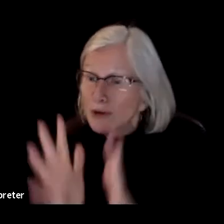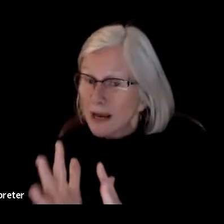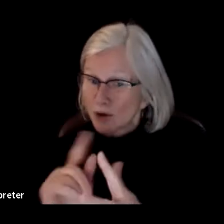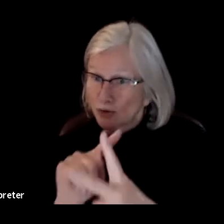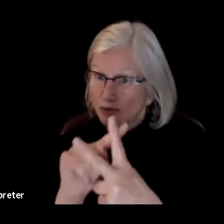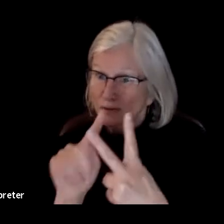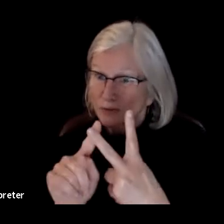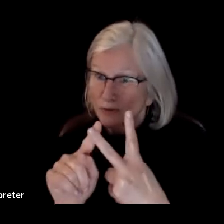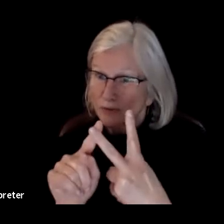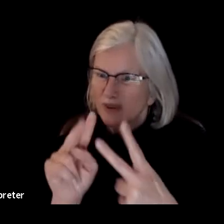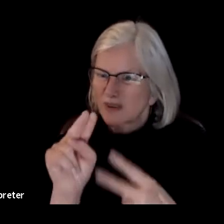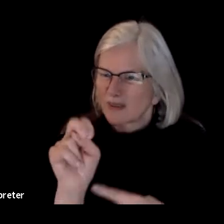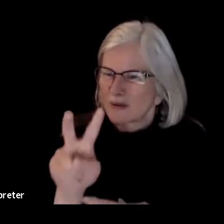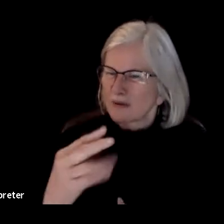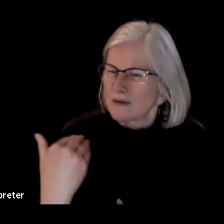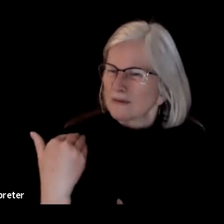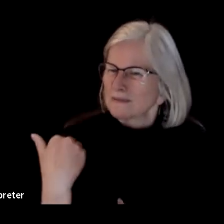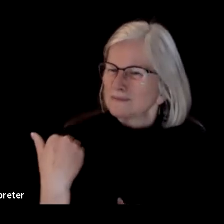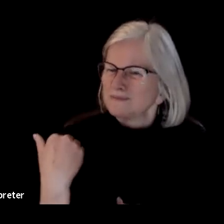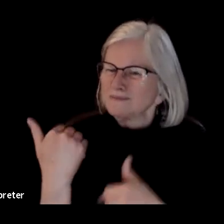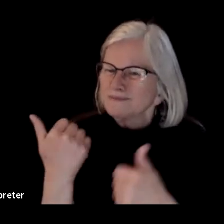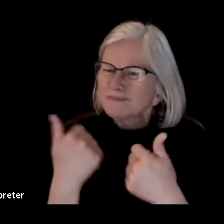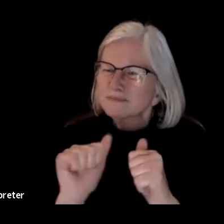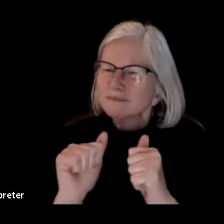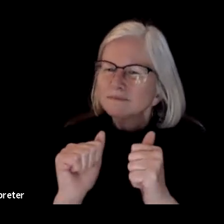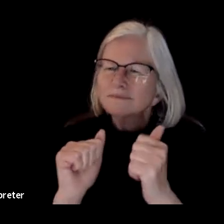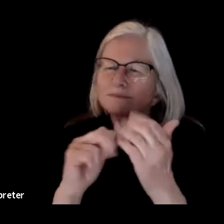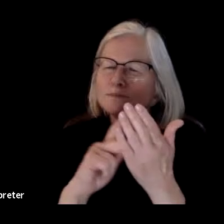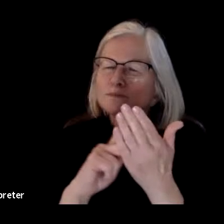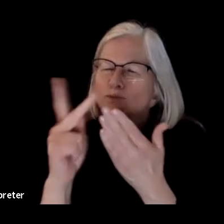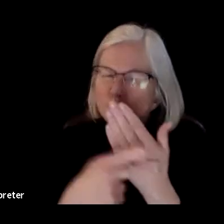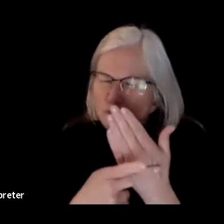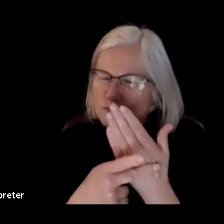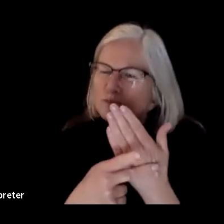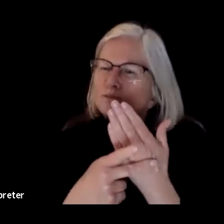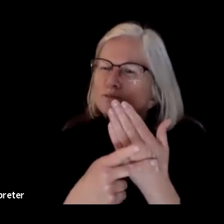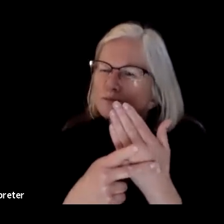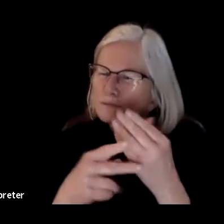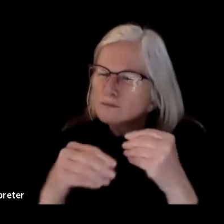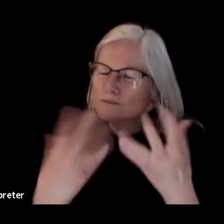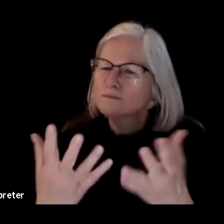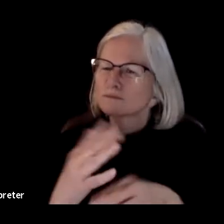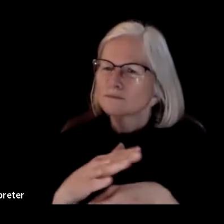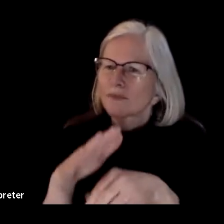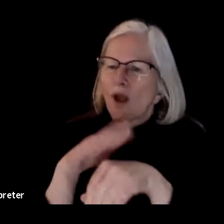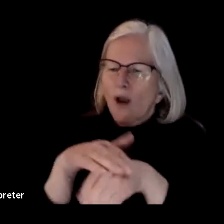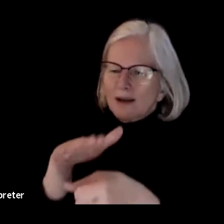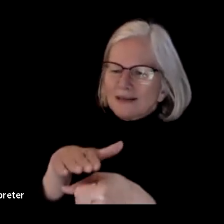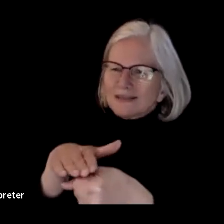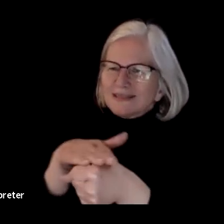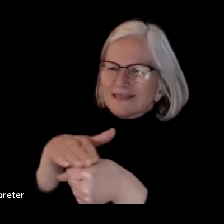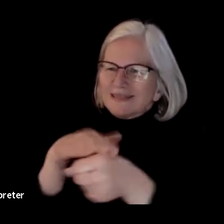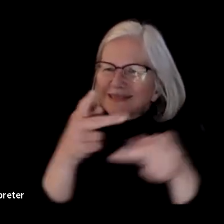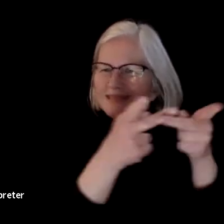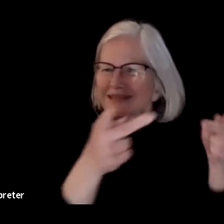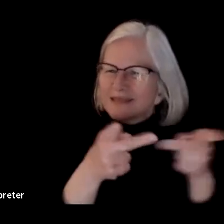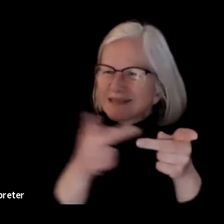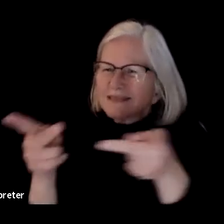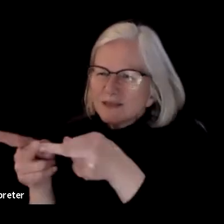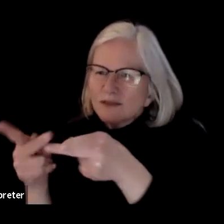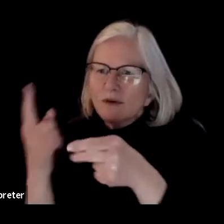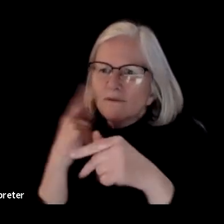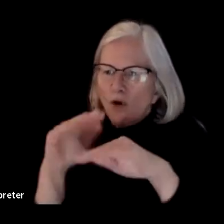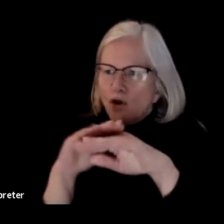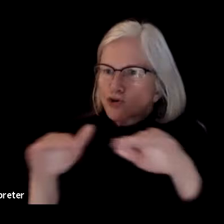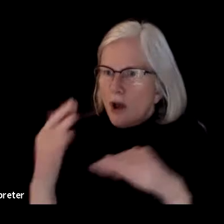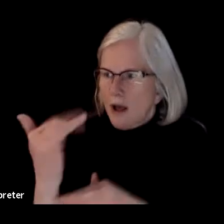pilot program to provide on-site testing for our child care providers.